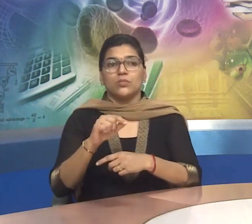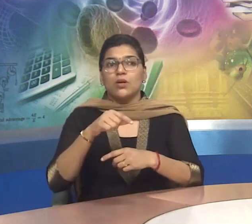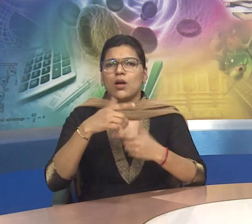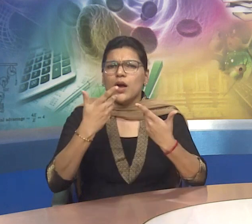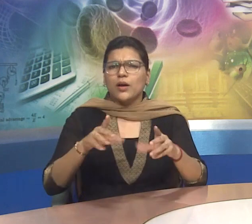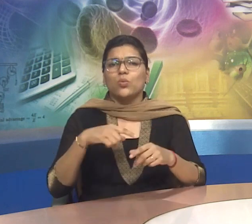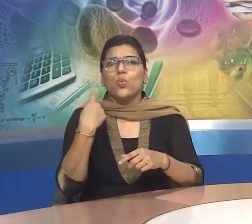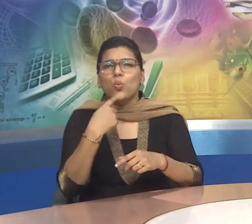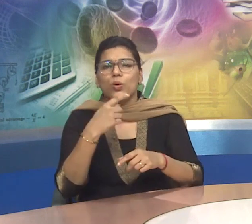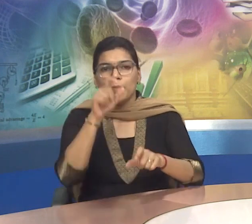Concession.